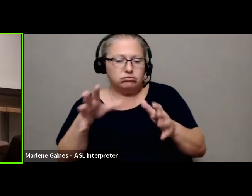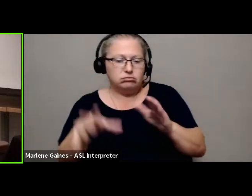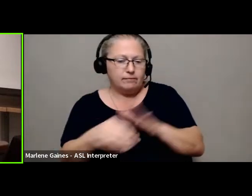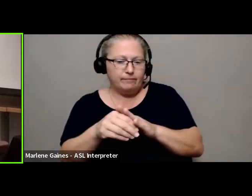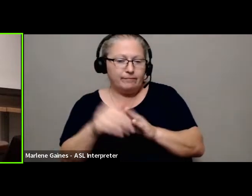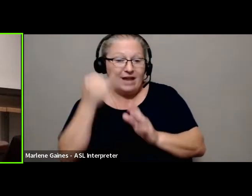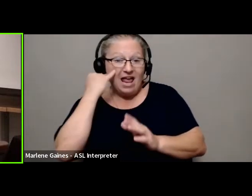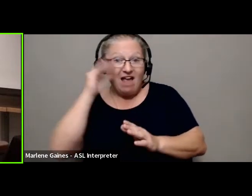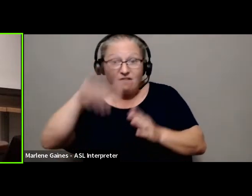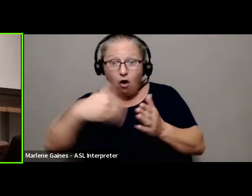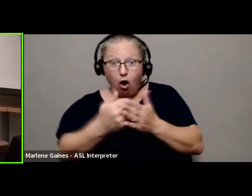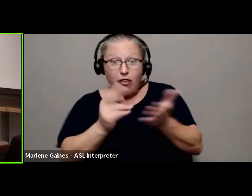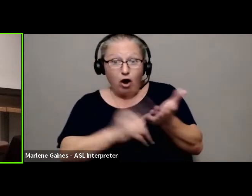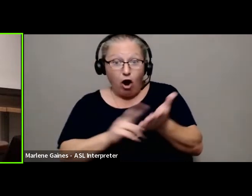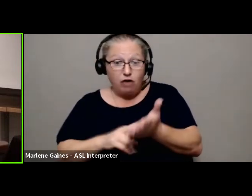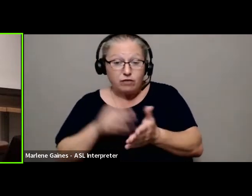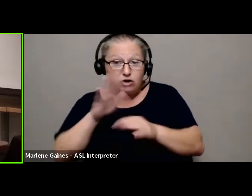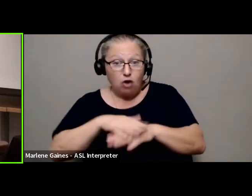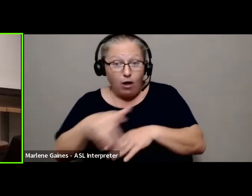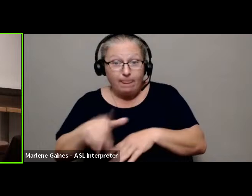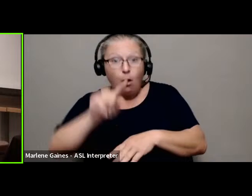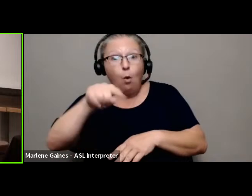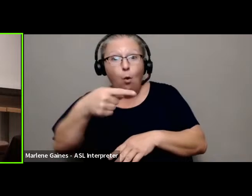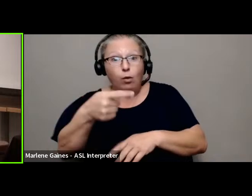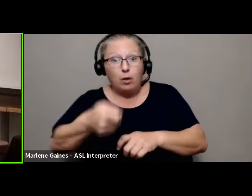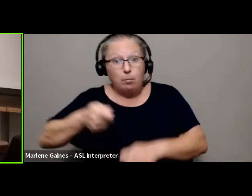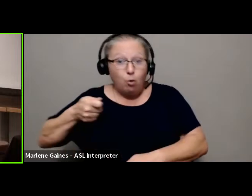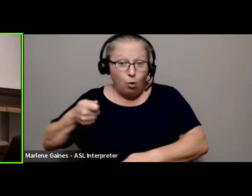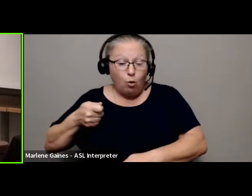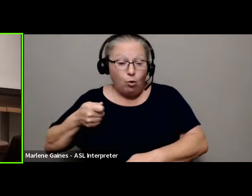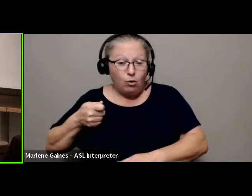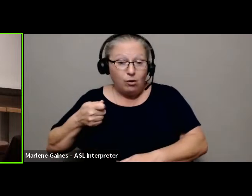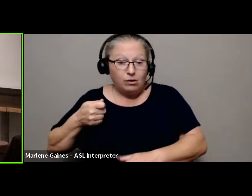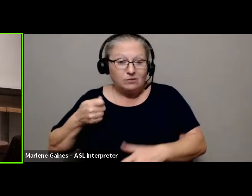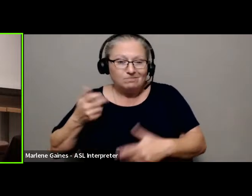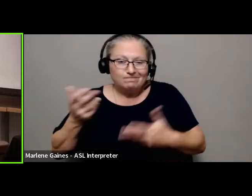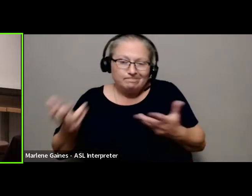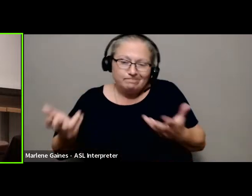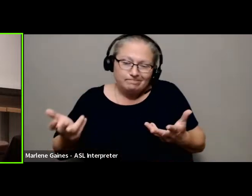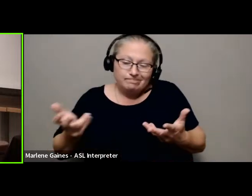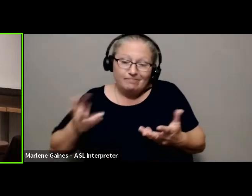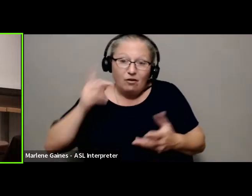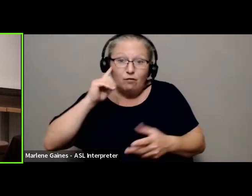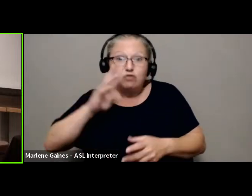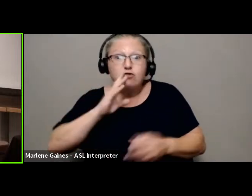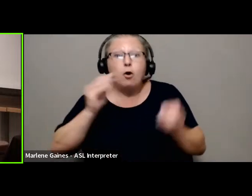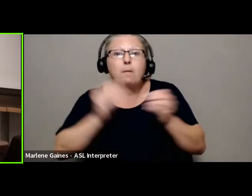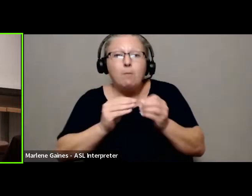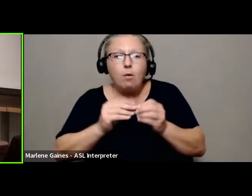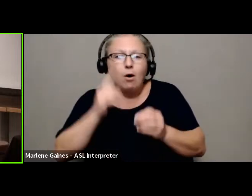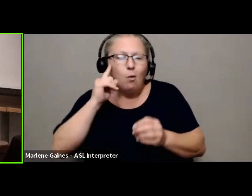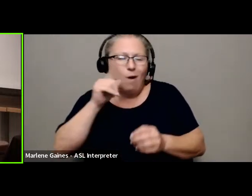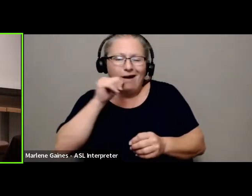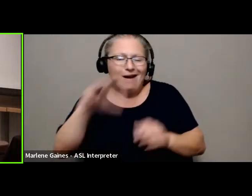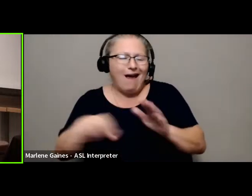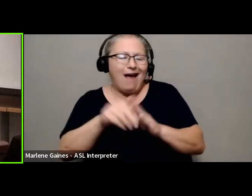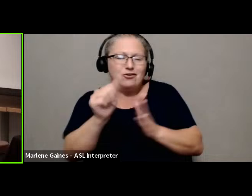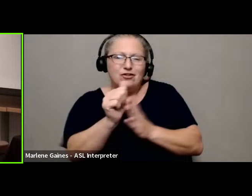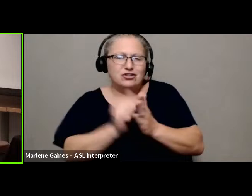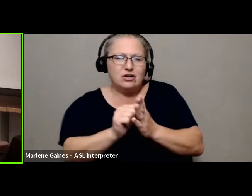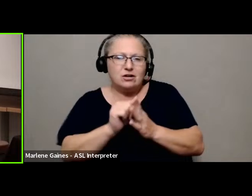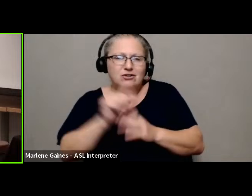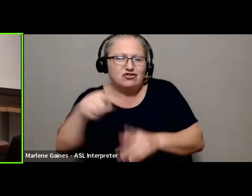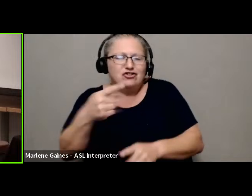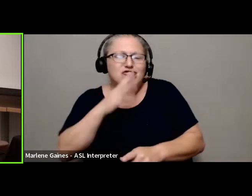we put all these contracts on there only to have it pulled Right. to talk about more, why don't we just agendize it just to talk